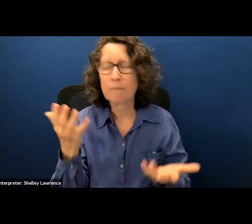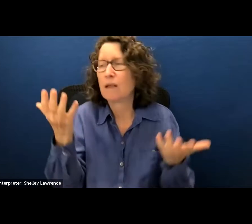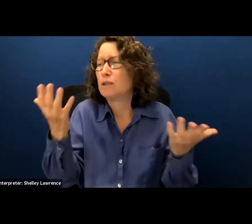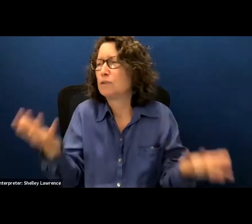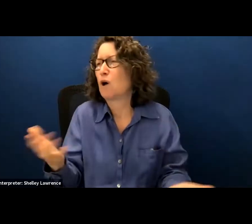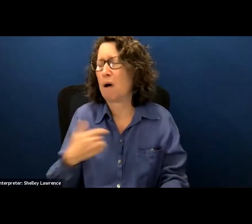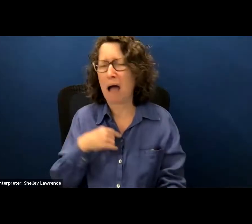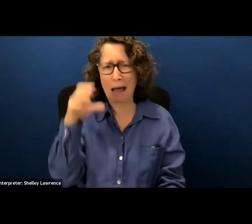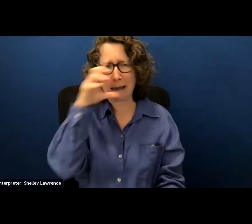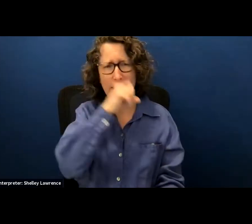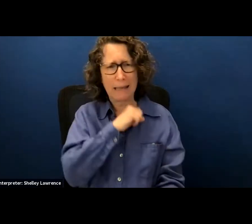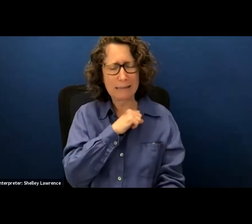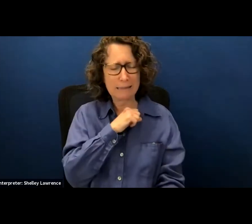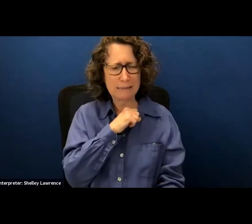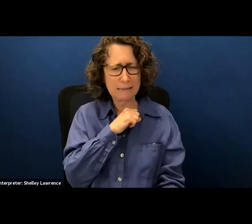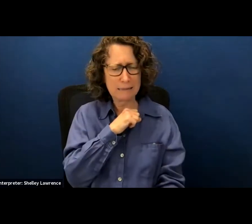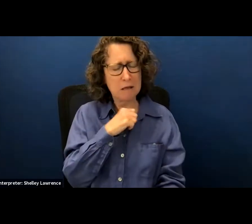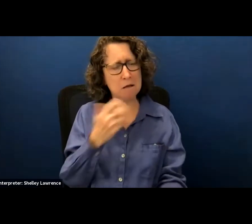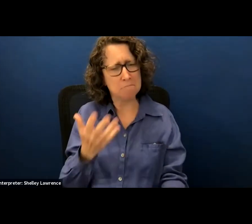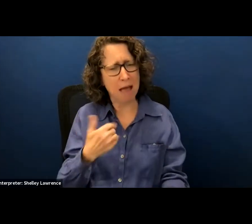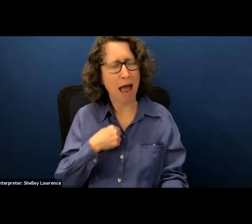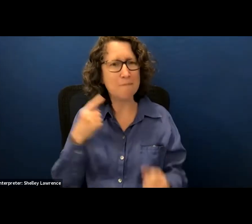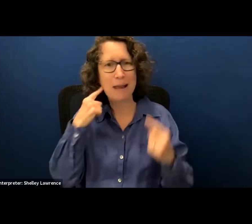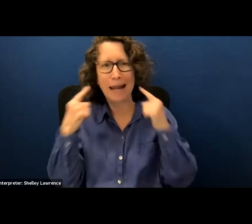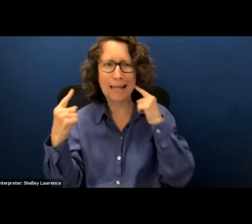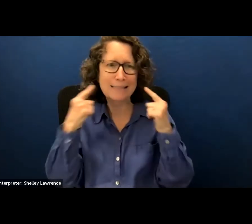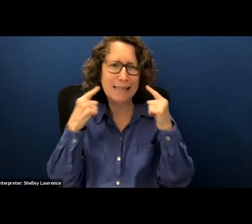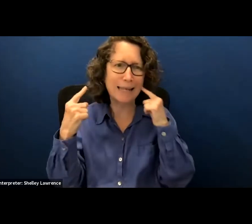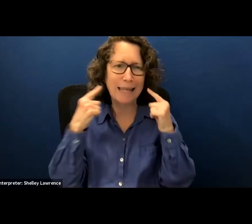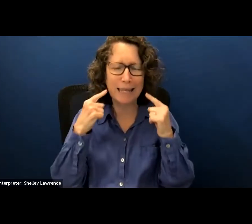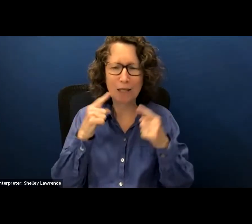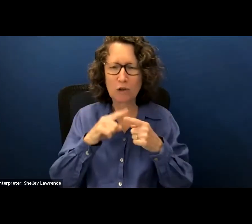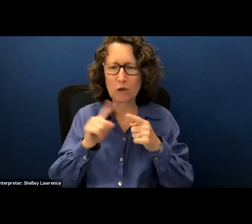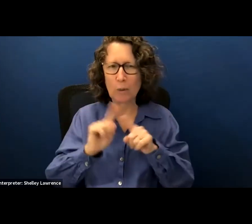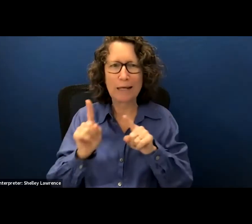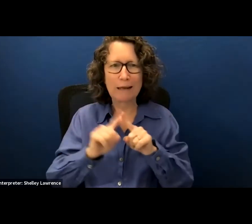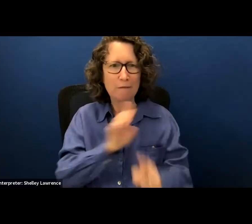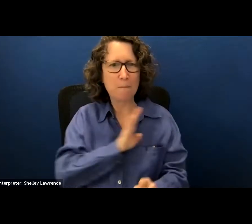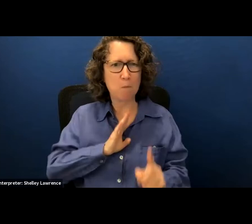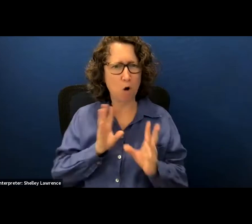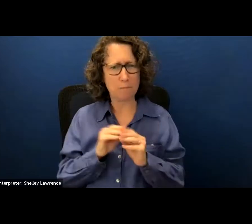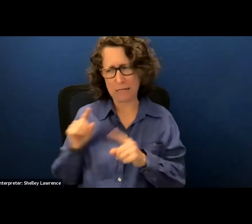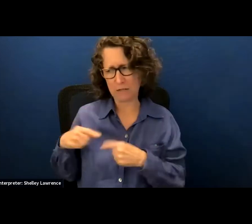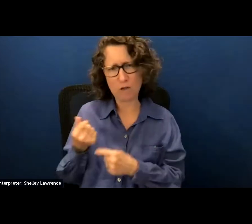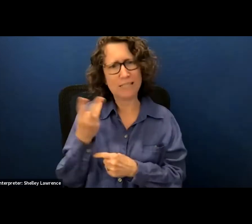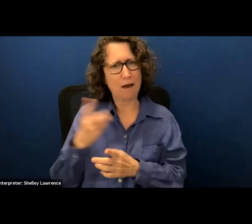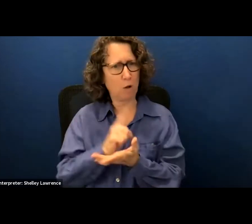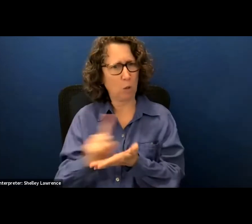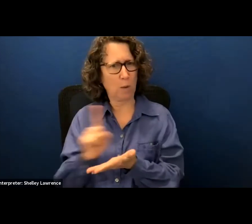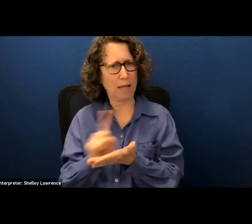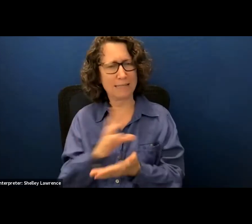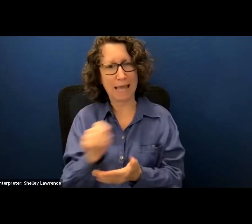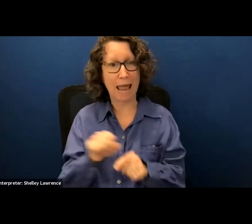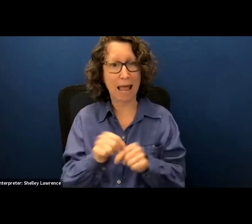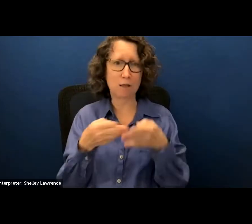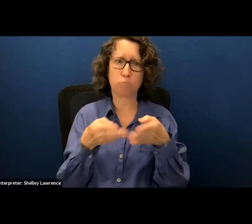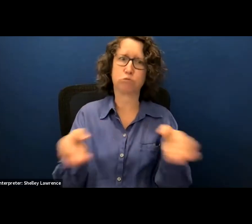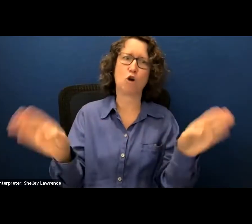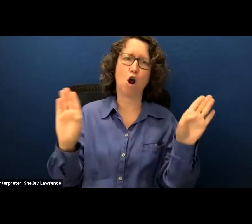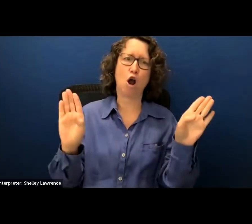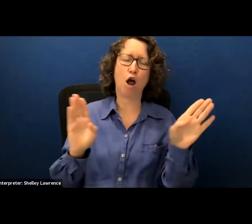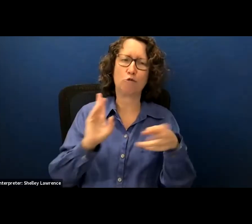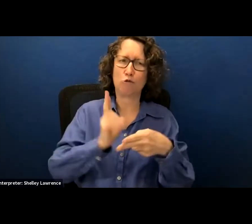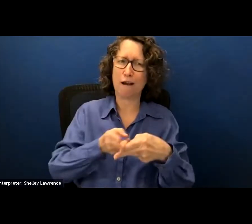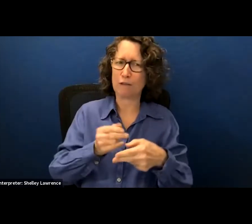so I guess after I've been listening to these board meetings for a few weeks, and just as a broad reference